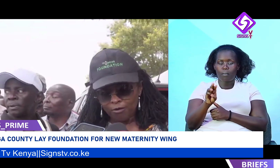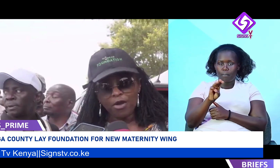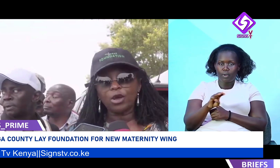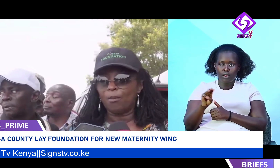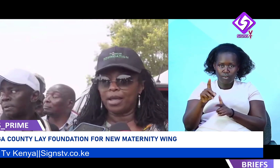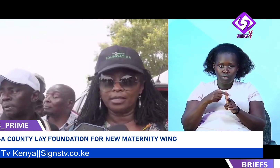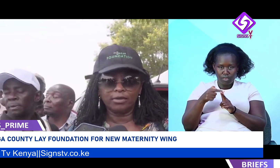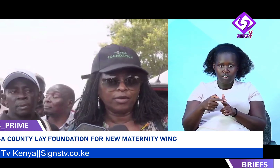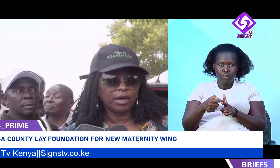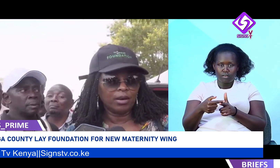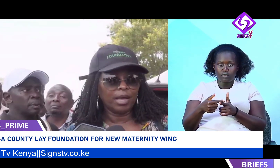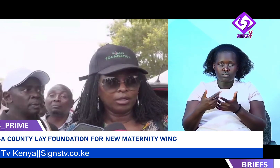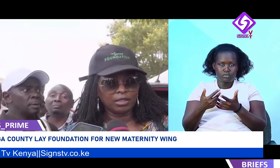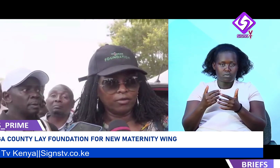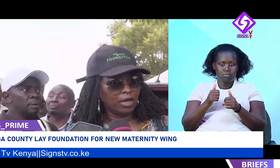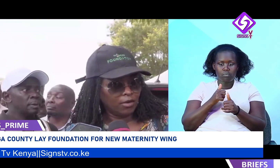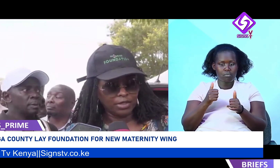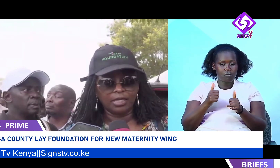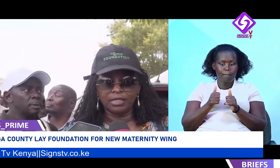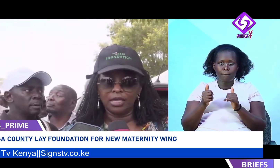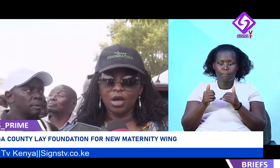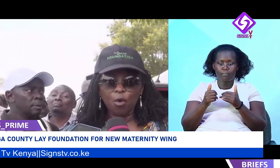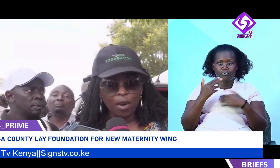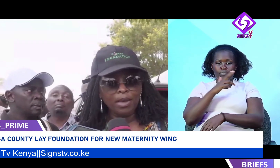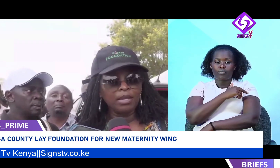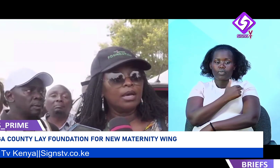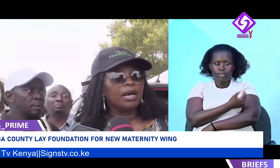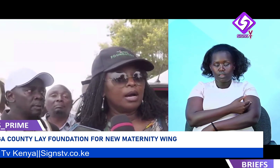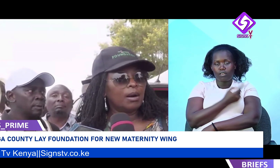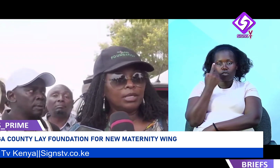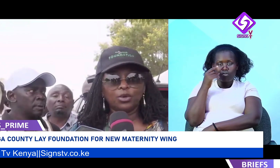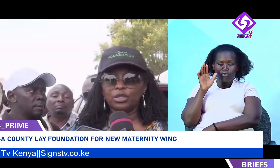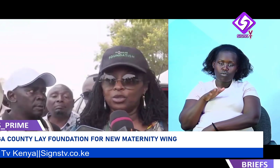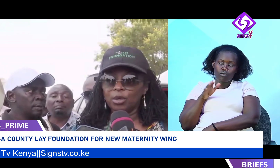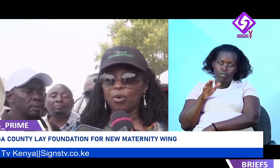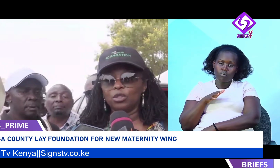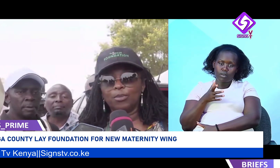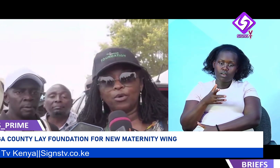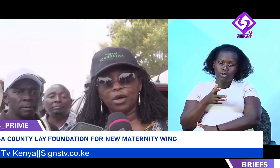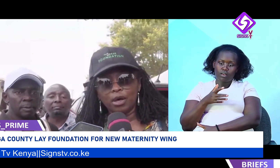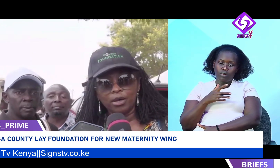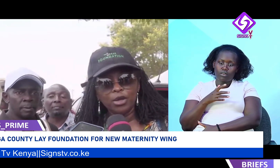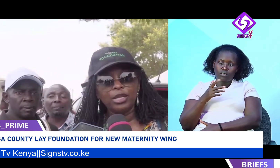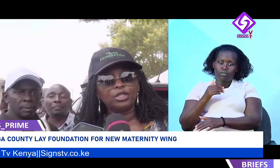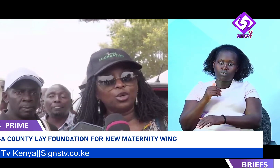very comprehensive health facility for women. It's going to support both